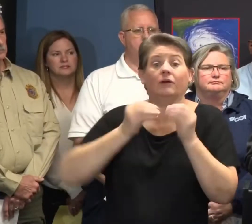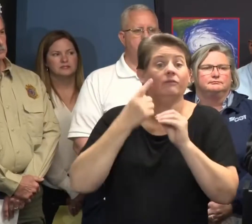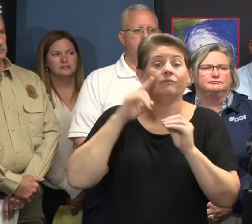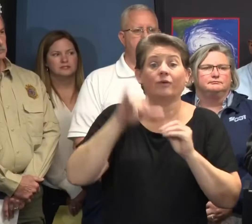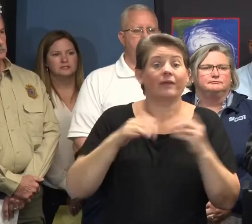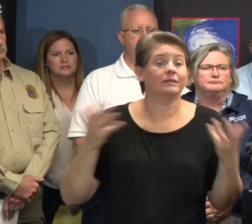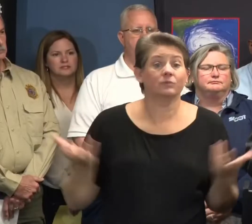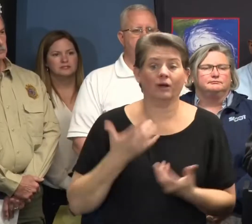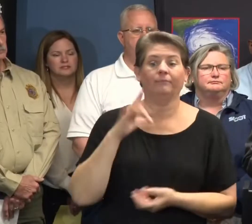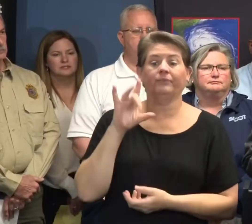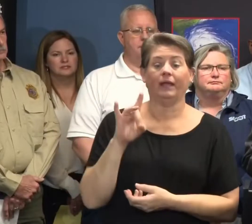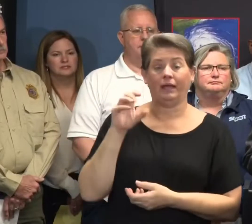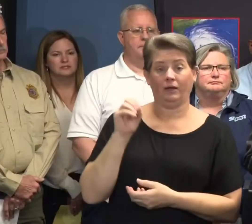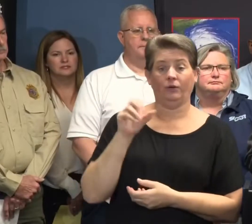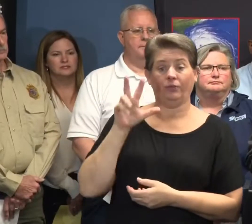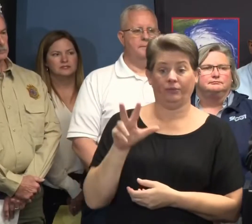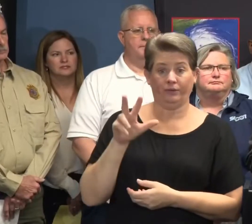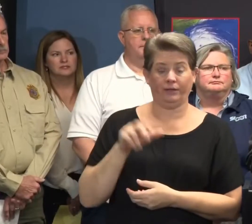is